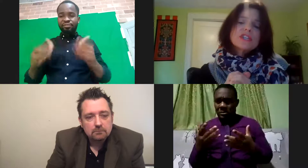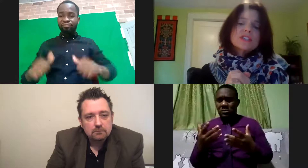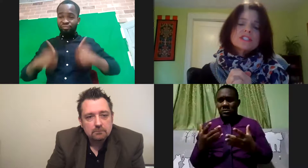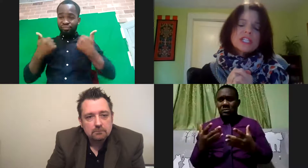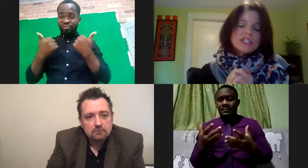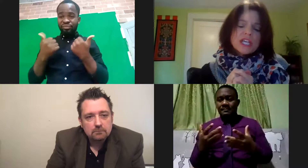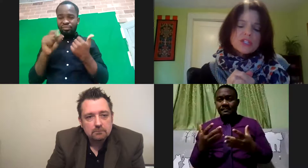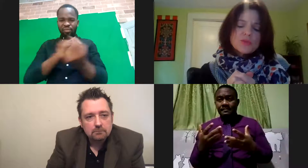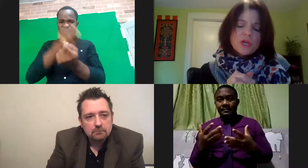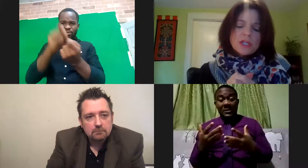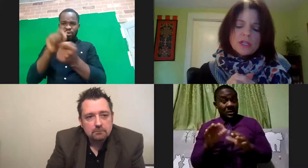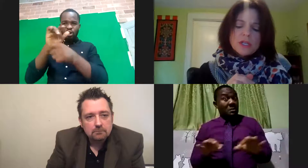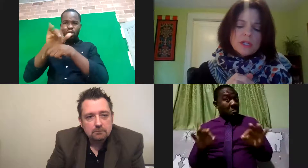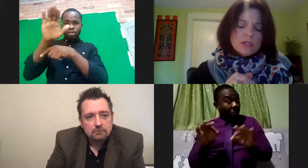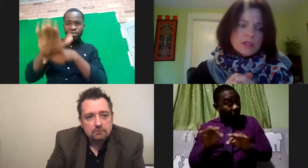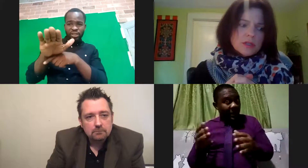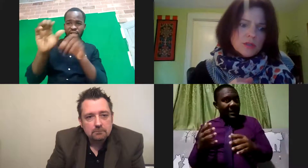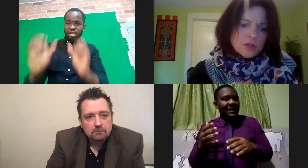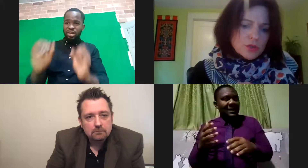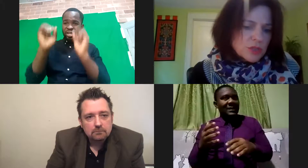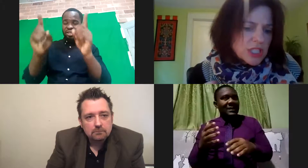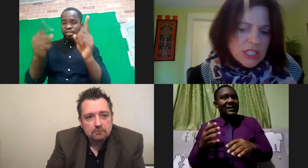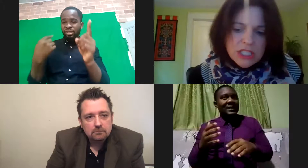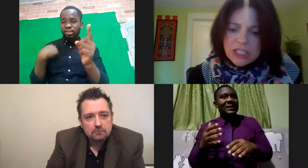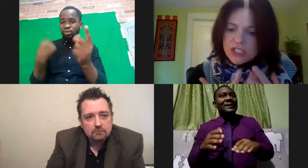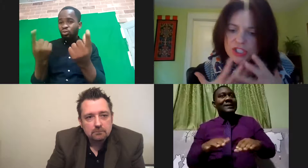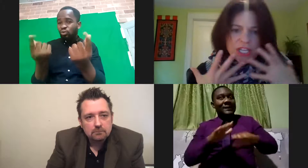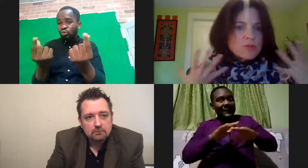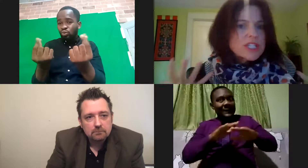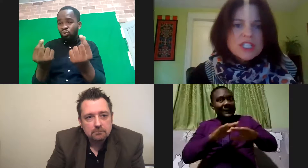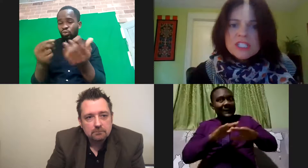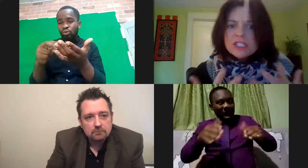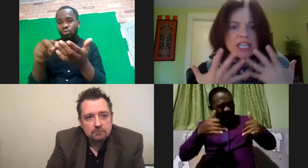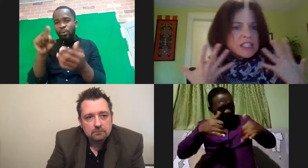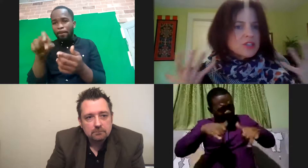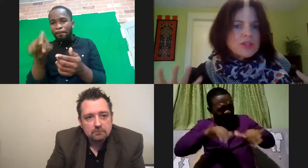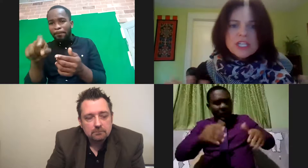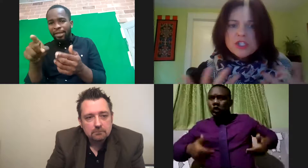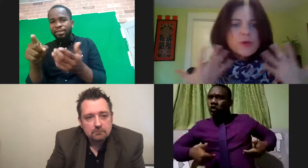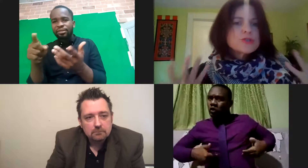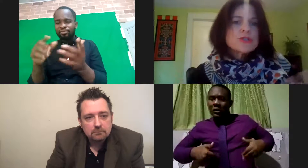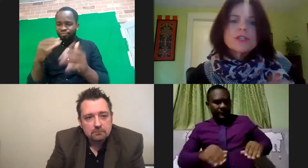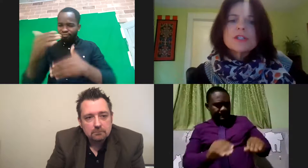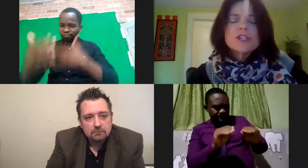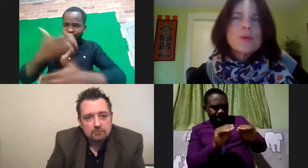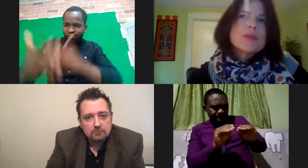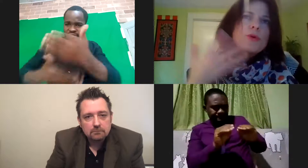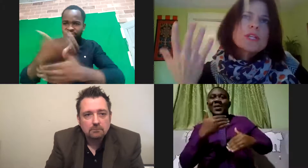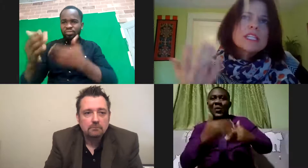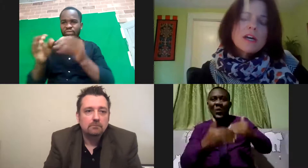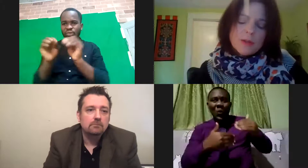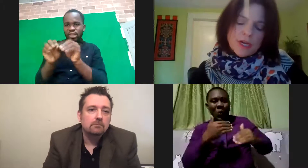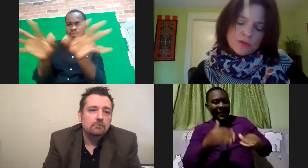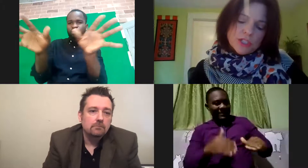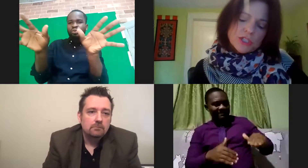early childhood education when you need just that richness, that, you know, that exposure. And, you know, people,